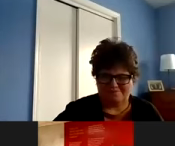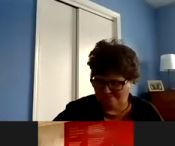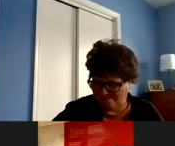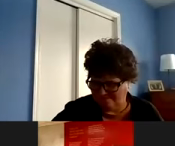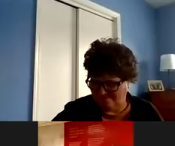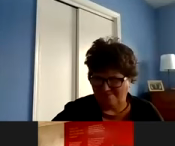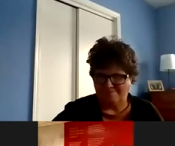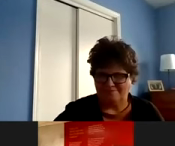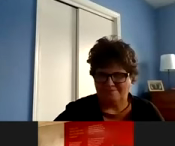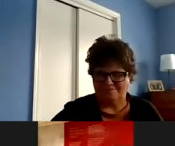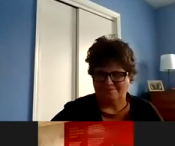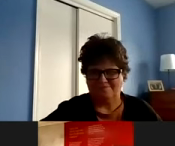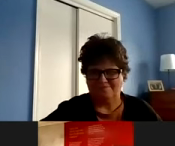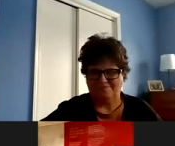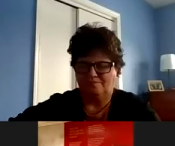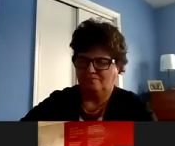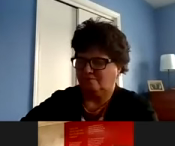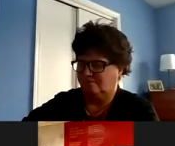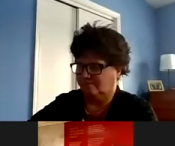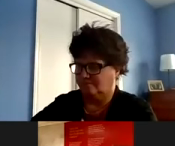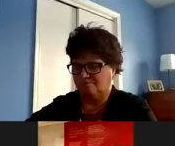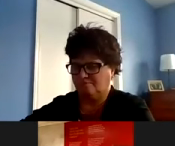Hello, my name is Julie Alexander.